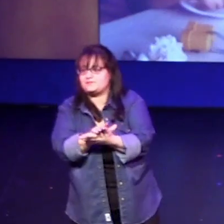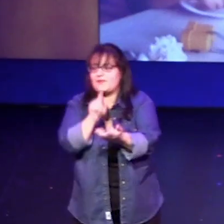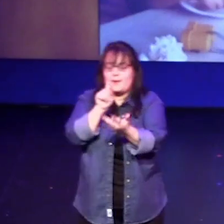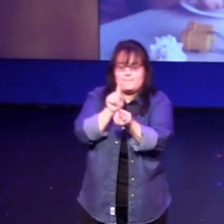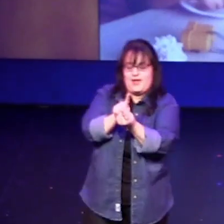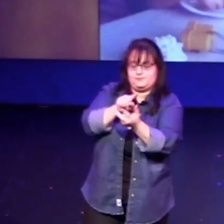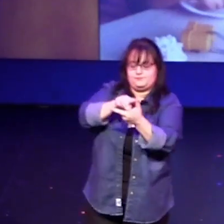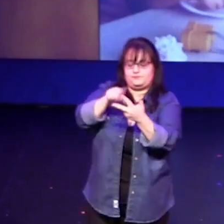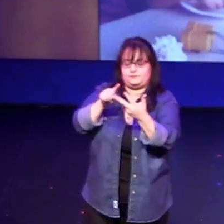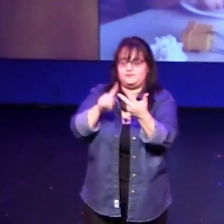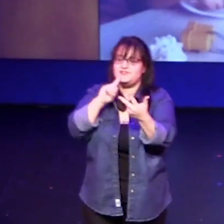I remember one of the first days of school,